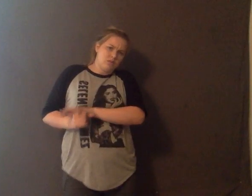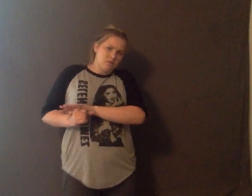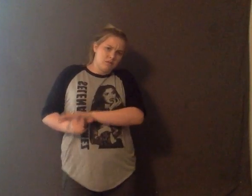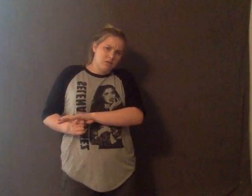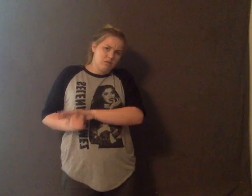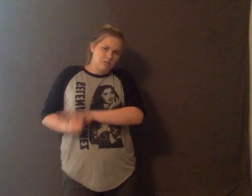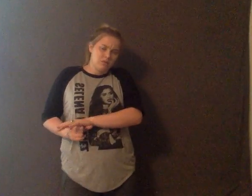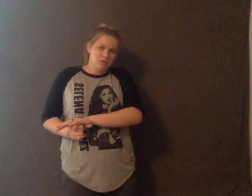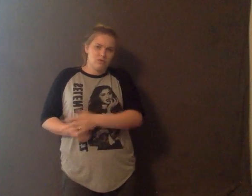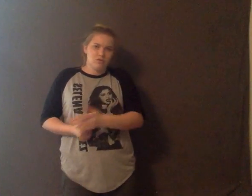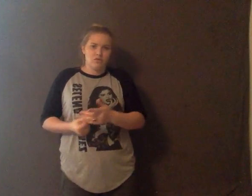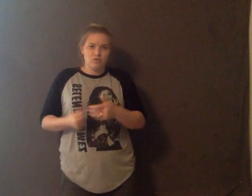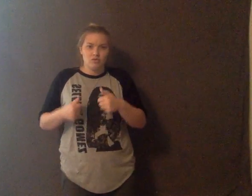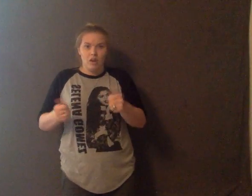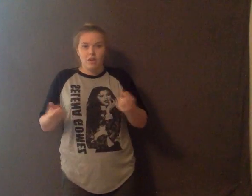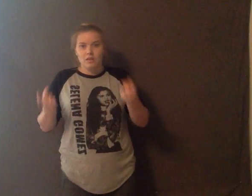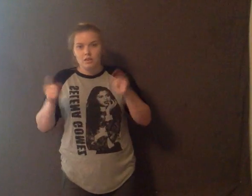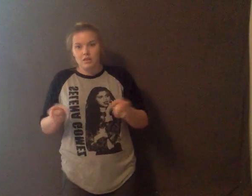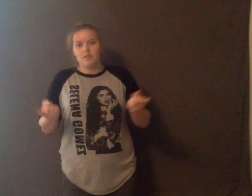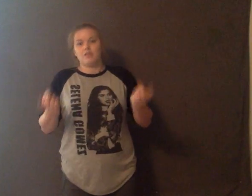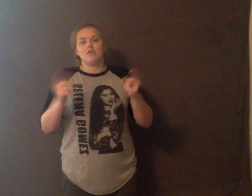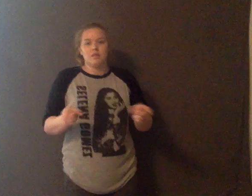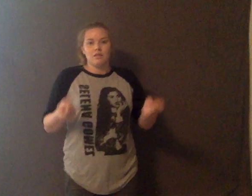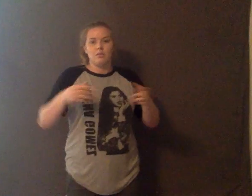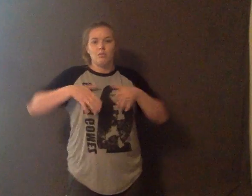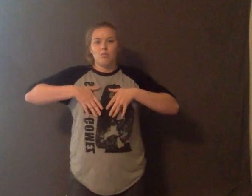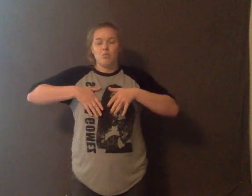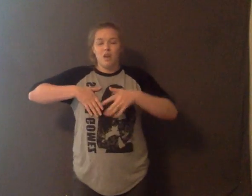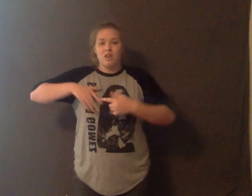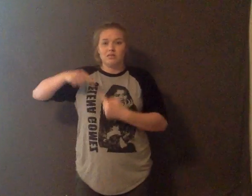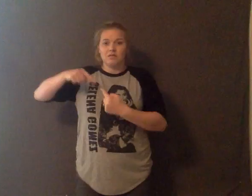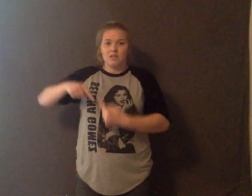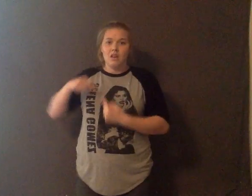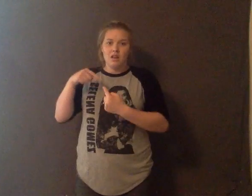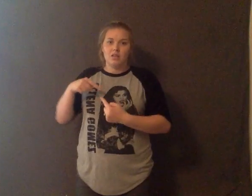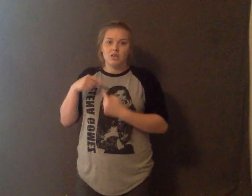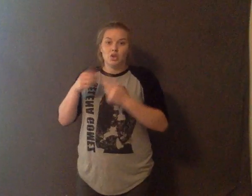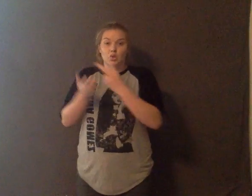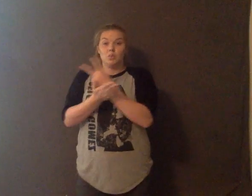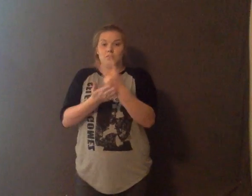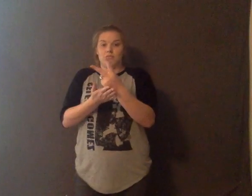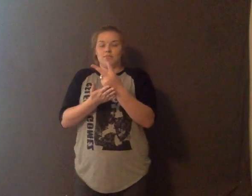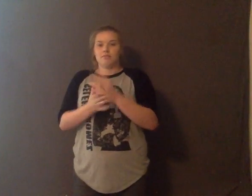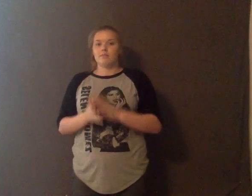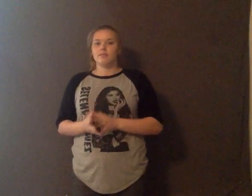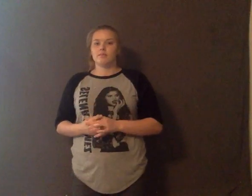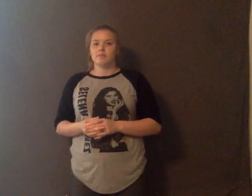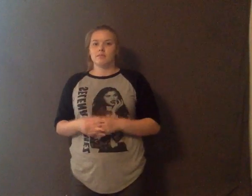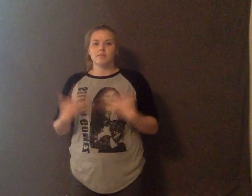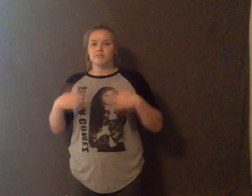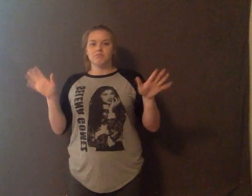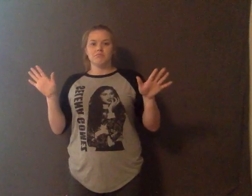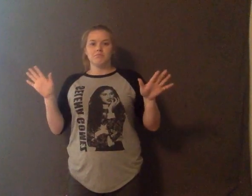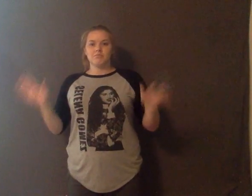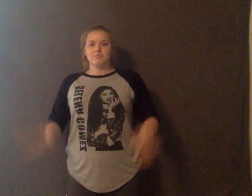this again with women and breast cancer. So they said, let's see what a plant-based diet can do. After just 2 weeks, their bodies cleaned up. You drip their blood